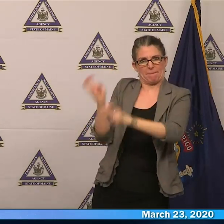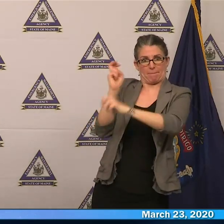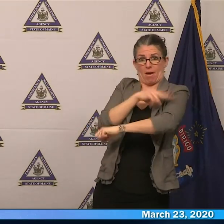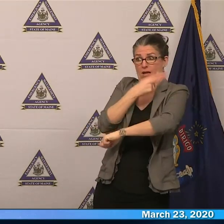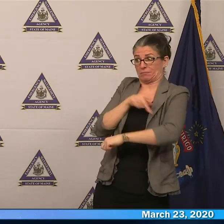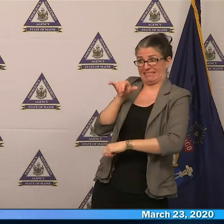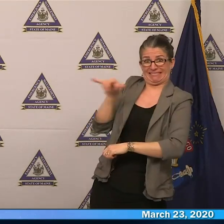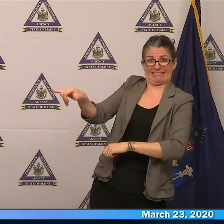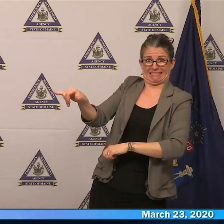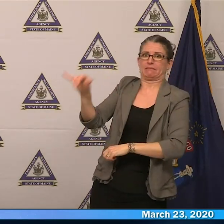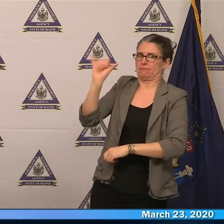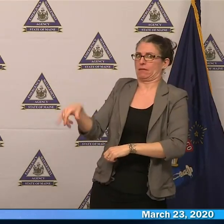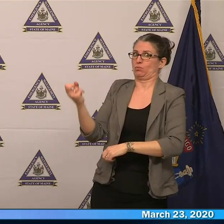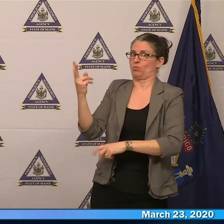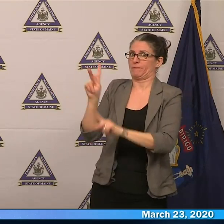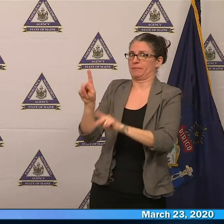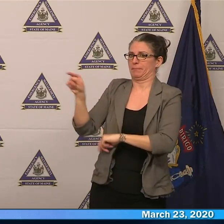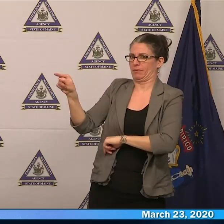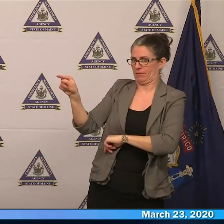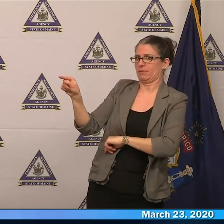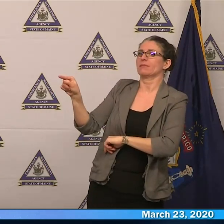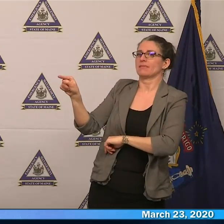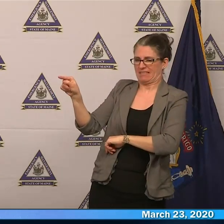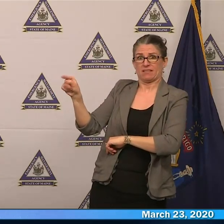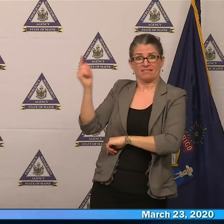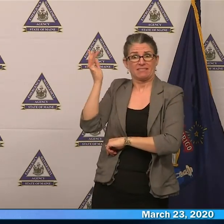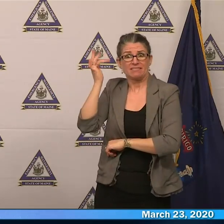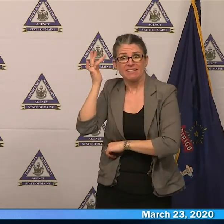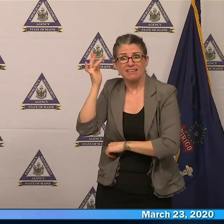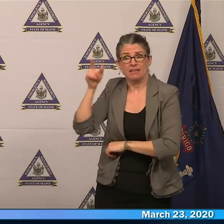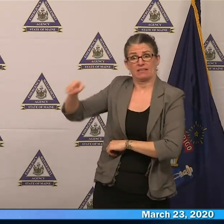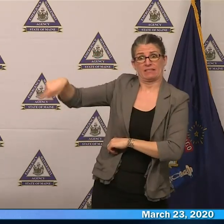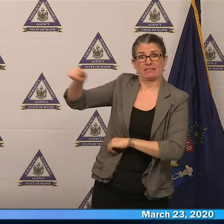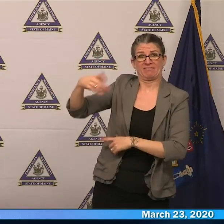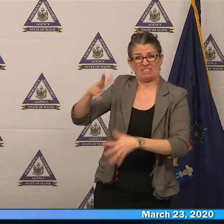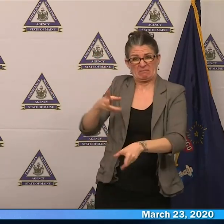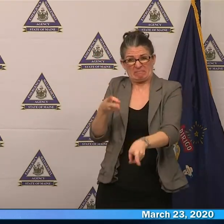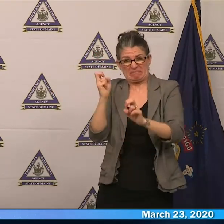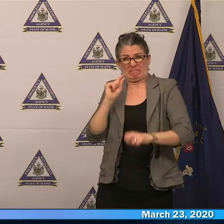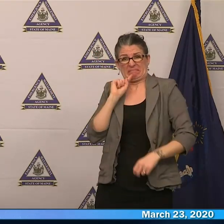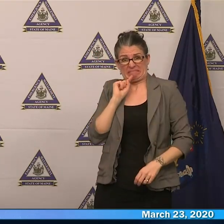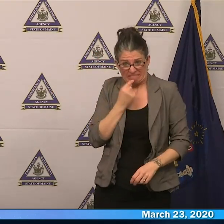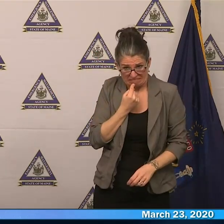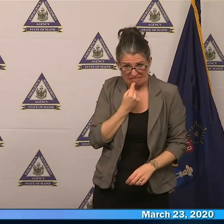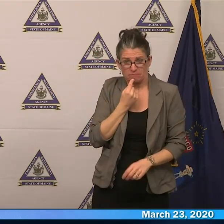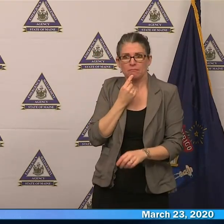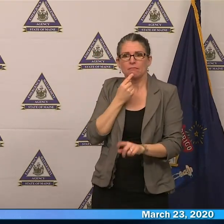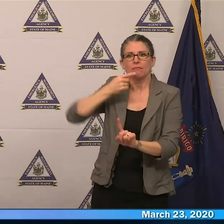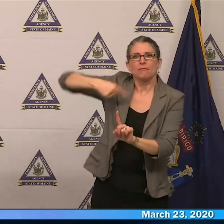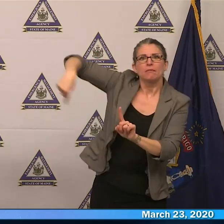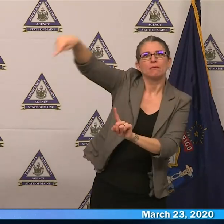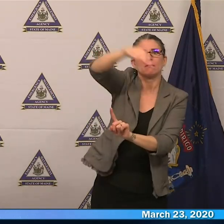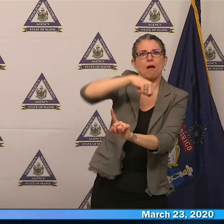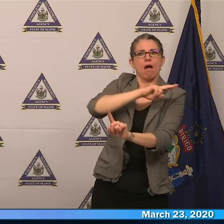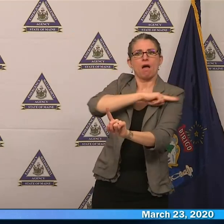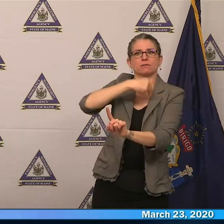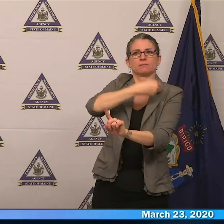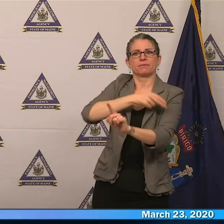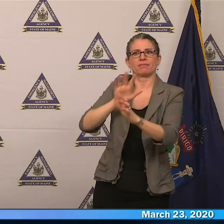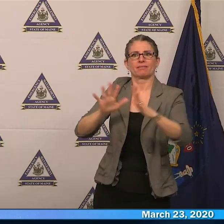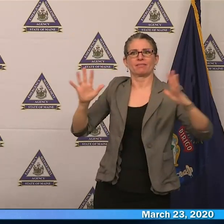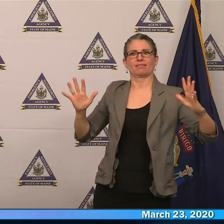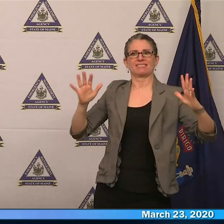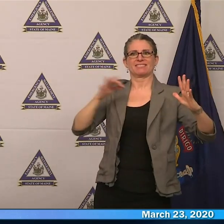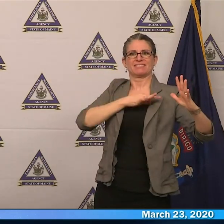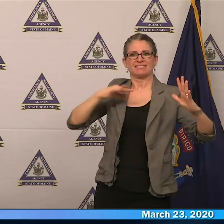two reasons. The first is that individuals who are hospitalized have physicians and healthcare providers who need